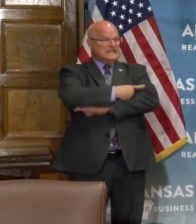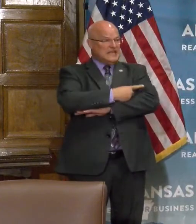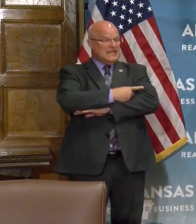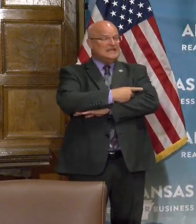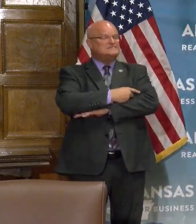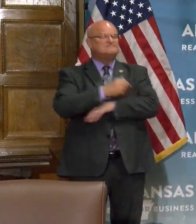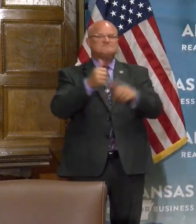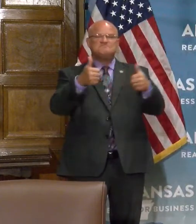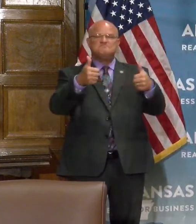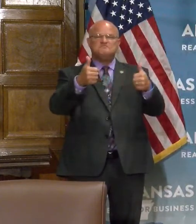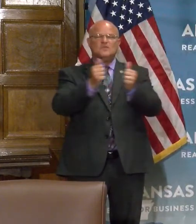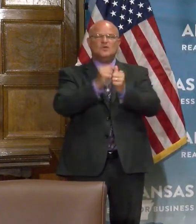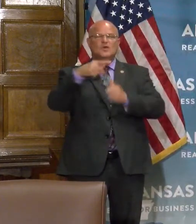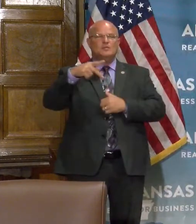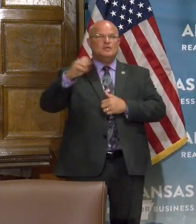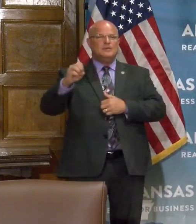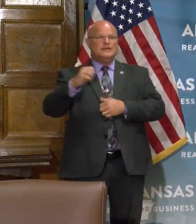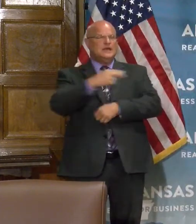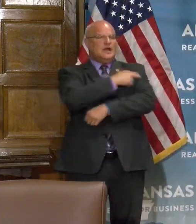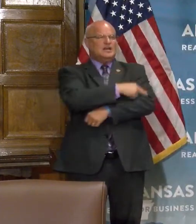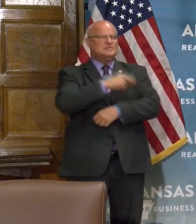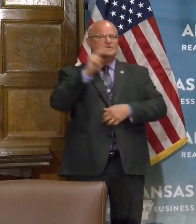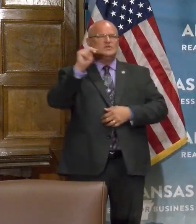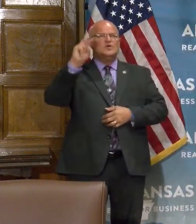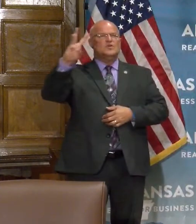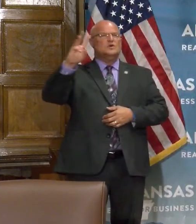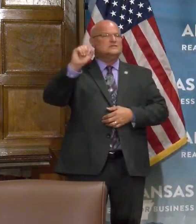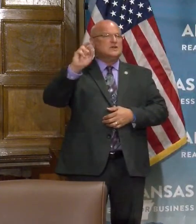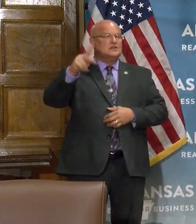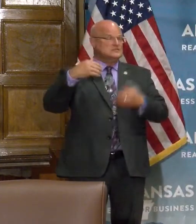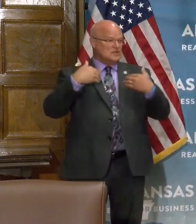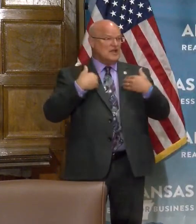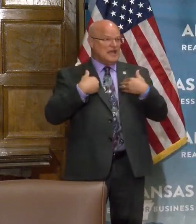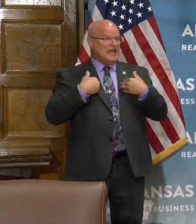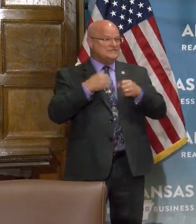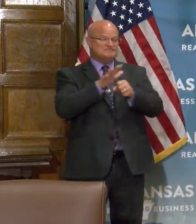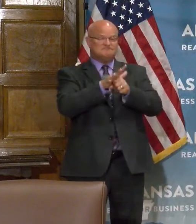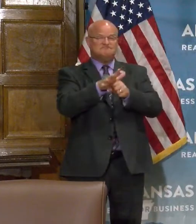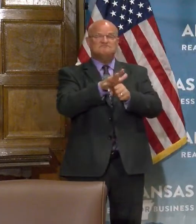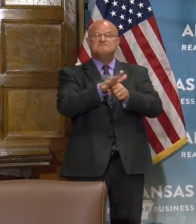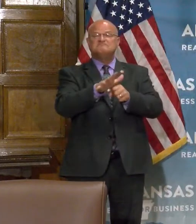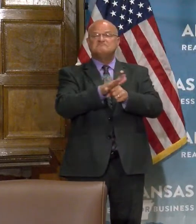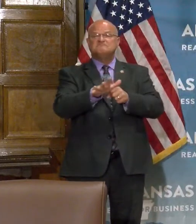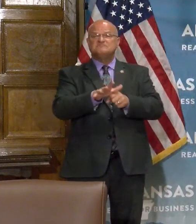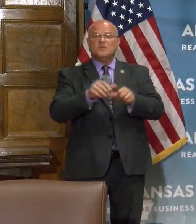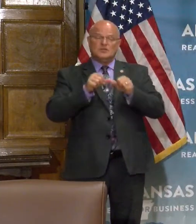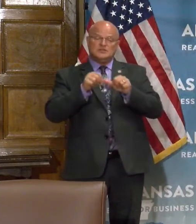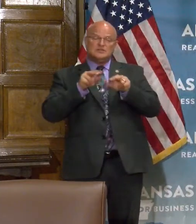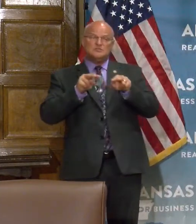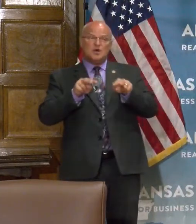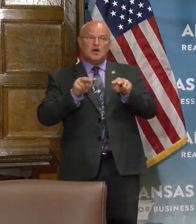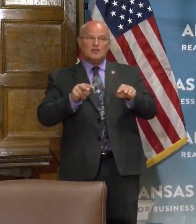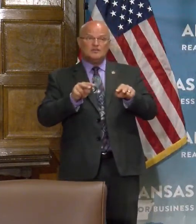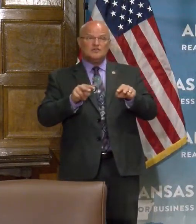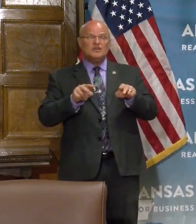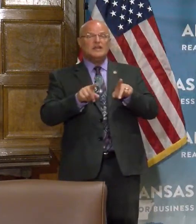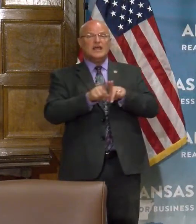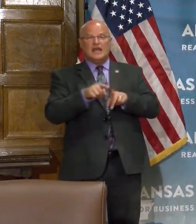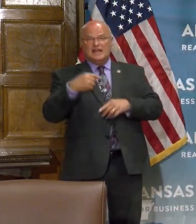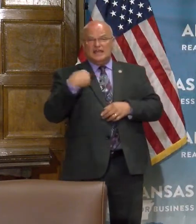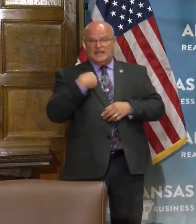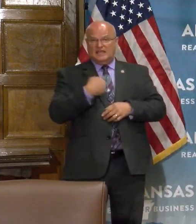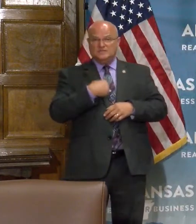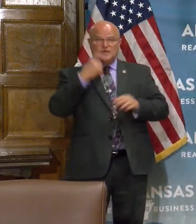on PPE. Hospitals in Northwest Arkansas have that. We continue to monitor it as